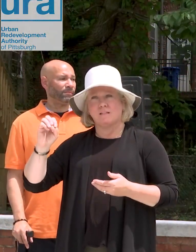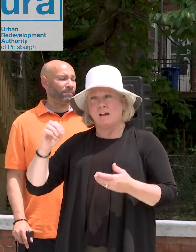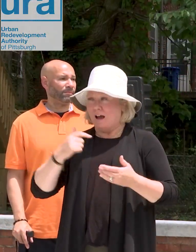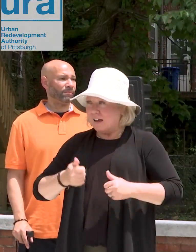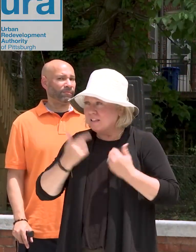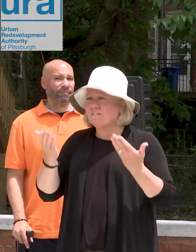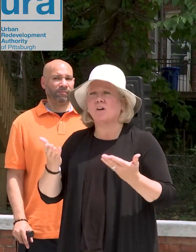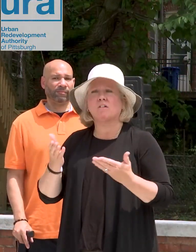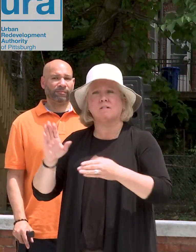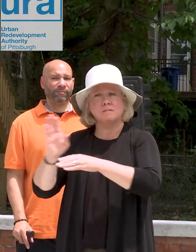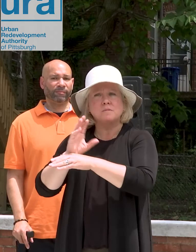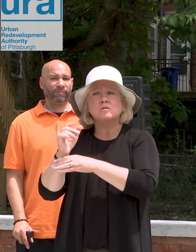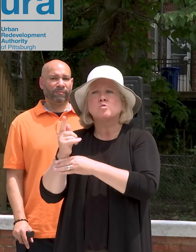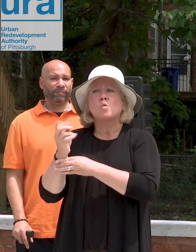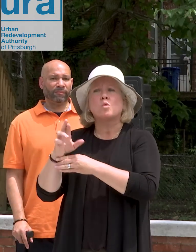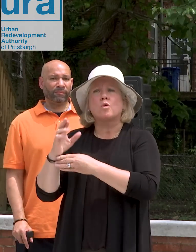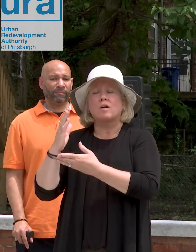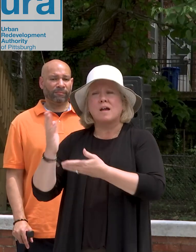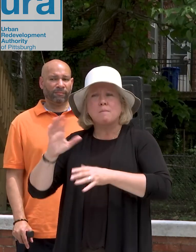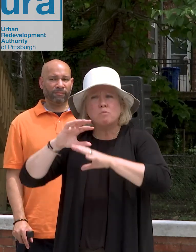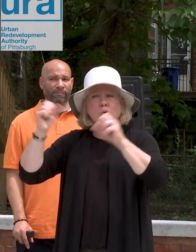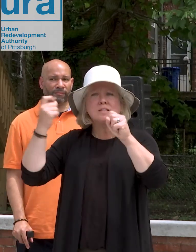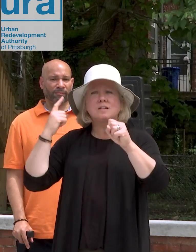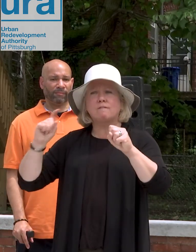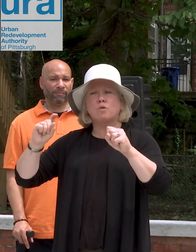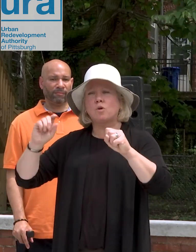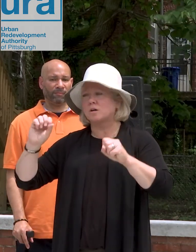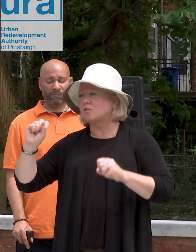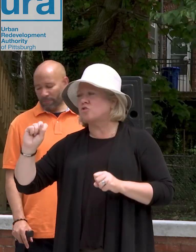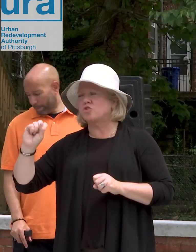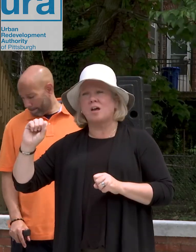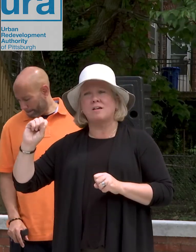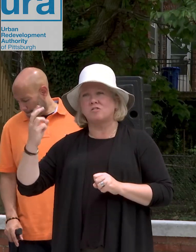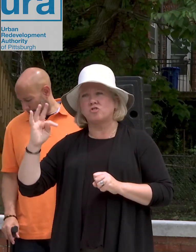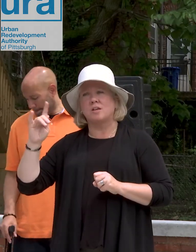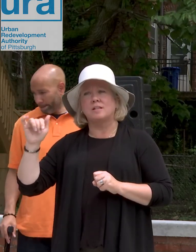Schenley Heights Collaborative. The Collaborative is an